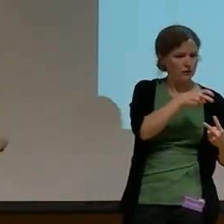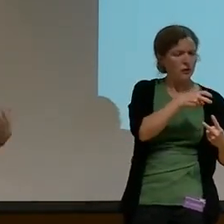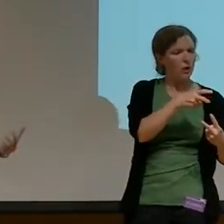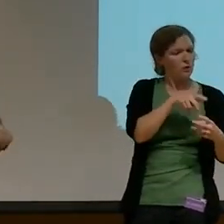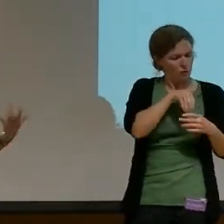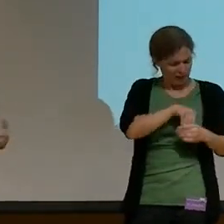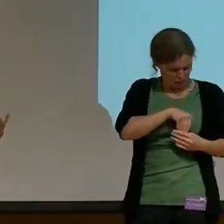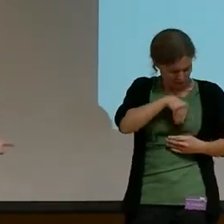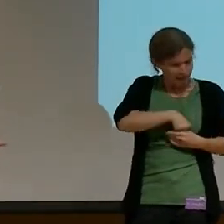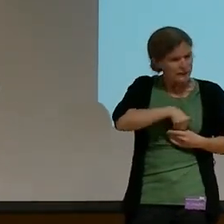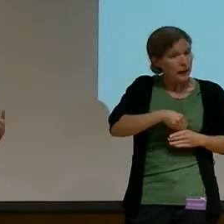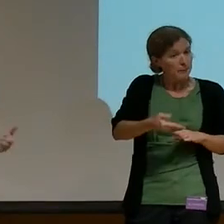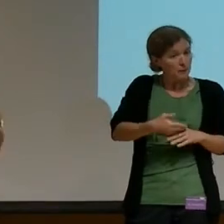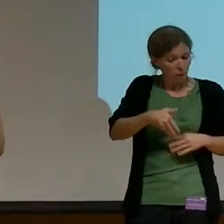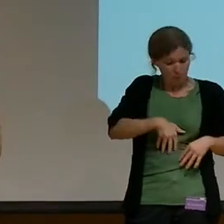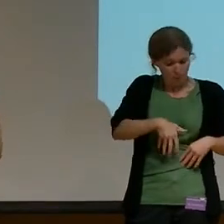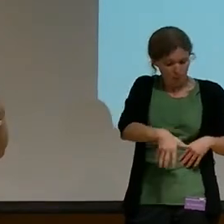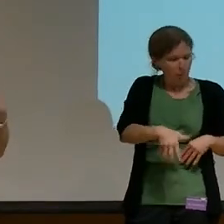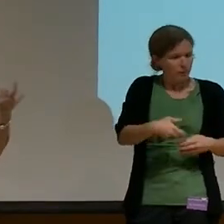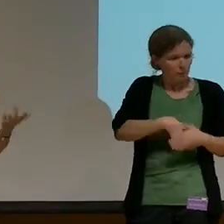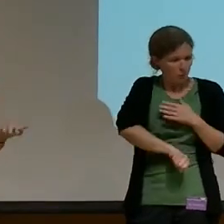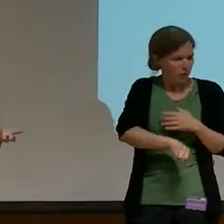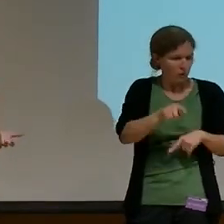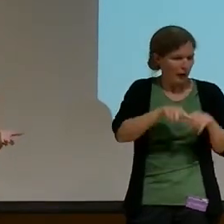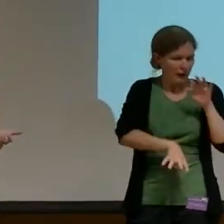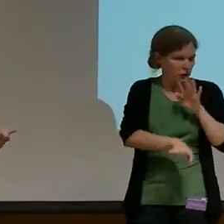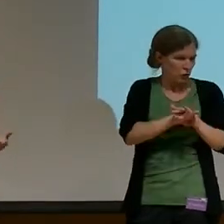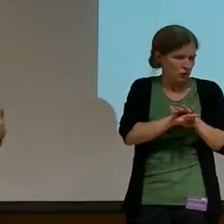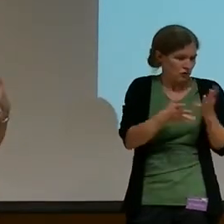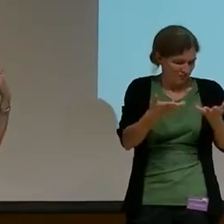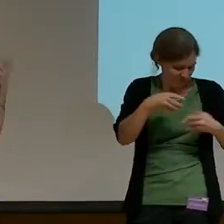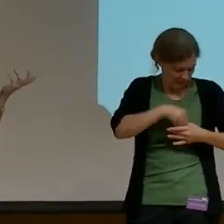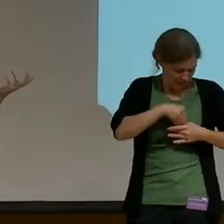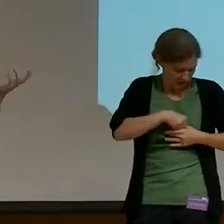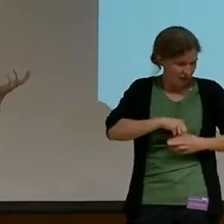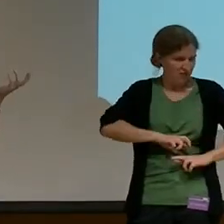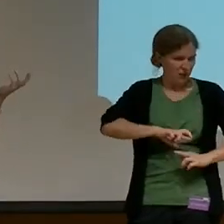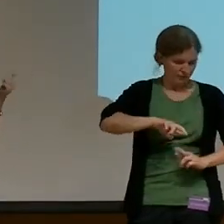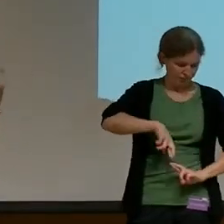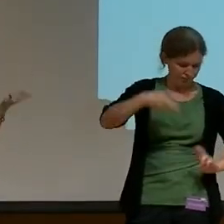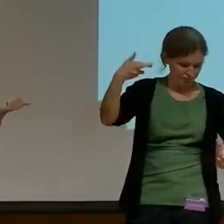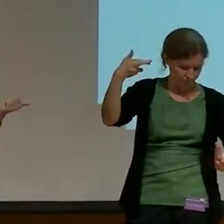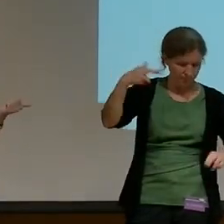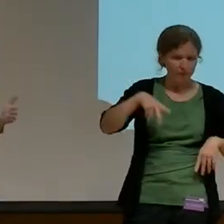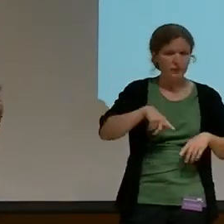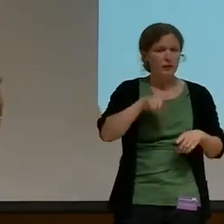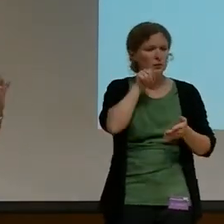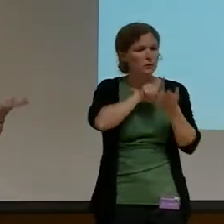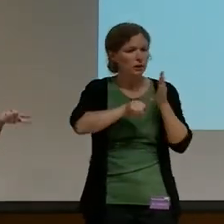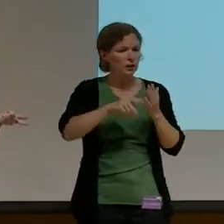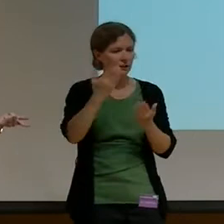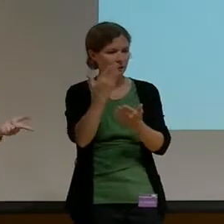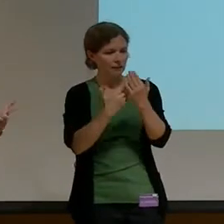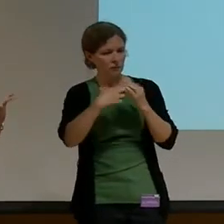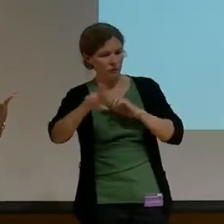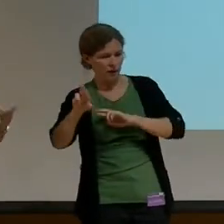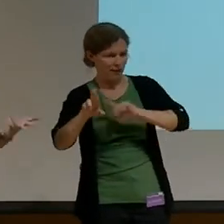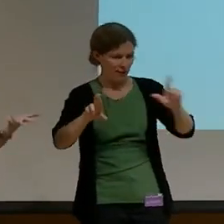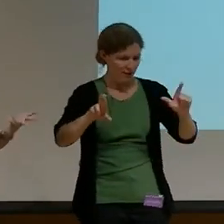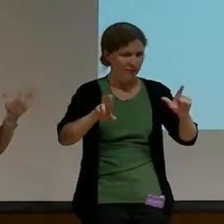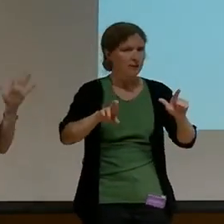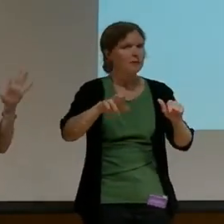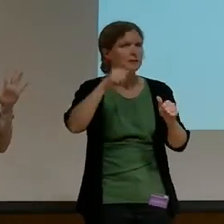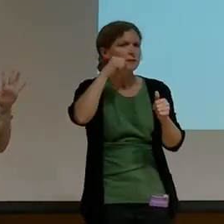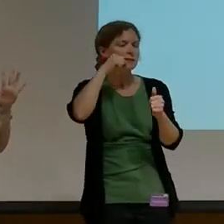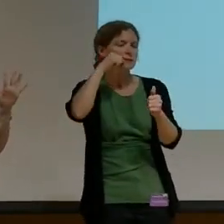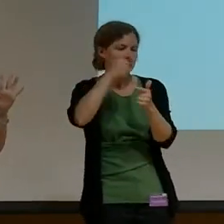hormones. So something going on before birth, not a choice, something in the way that we're built. So we look at handedness, older siblings, and